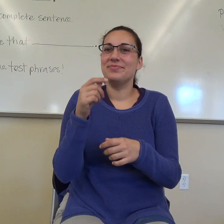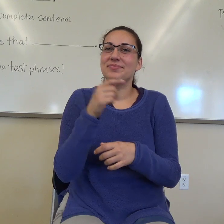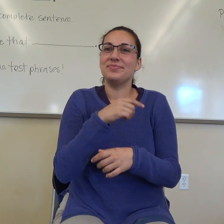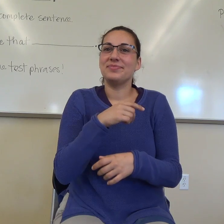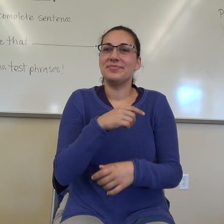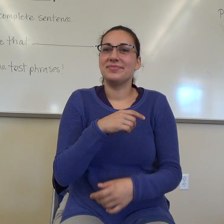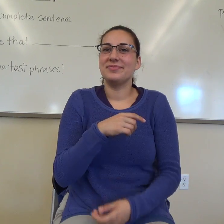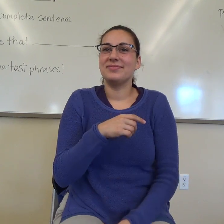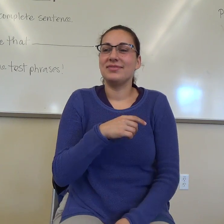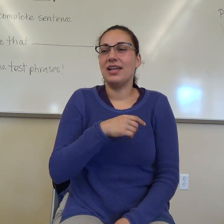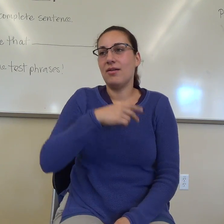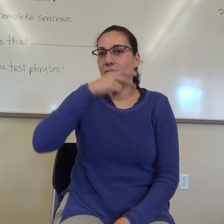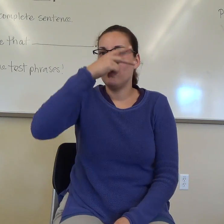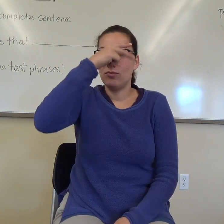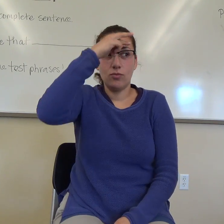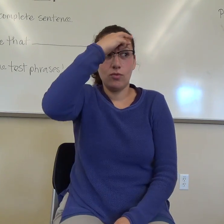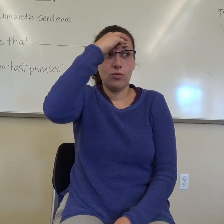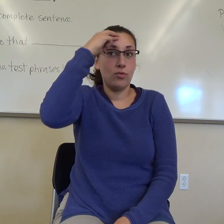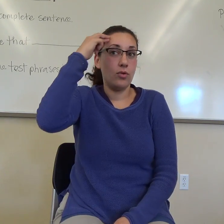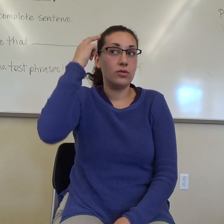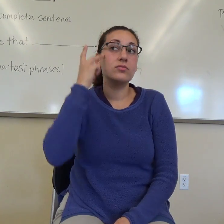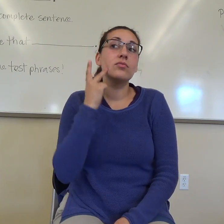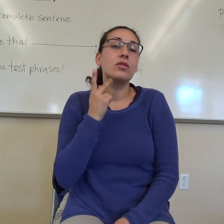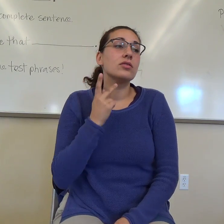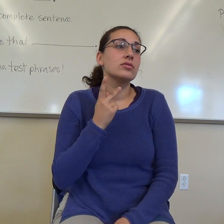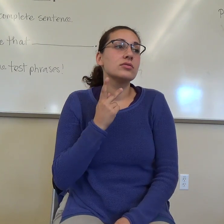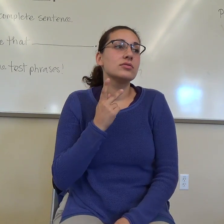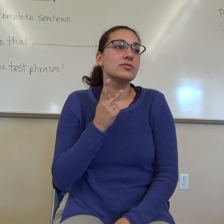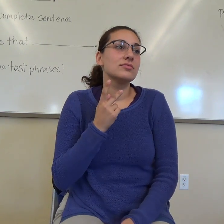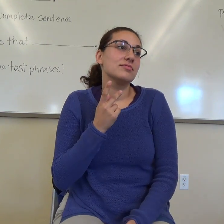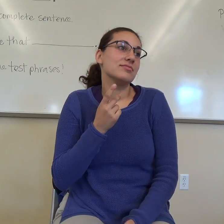What prior knowledge here got in some people's